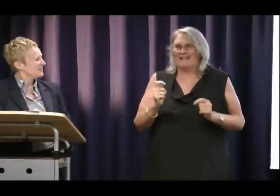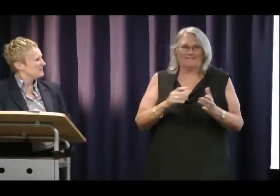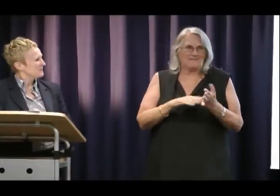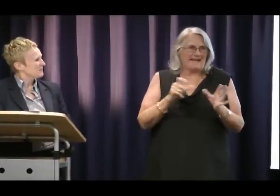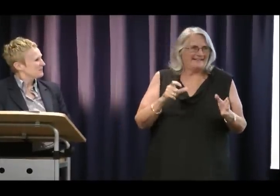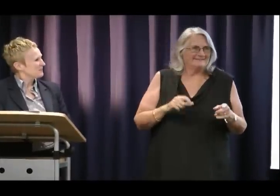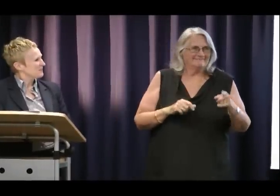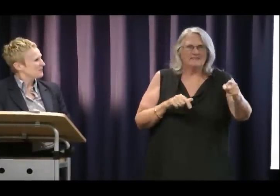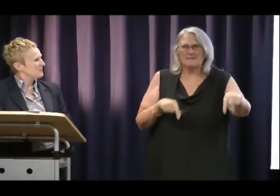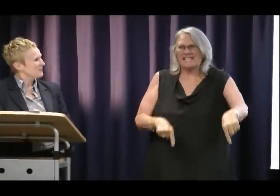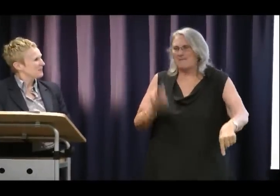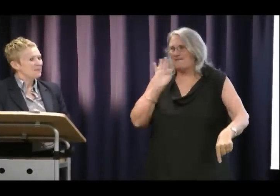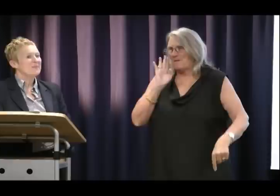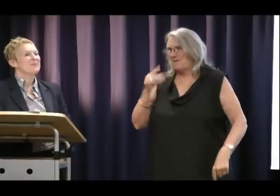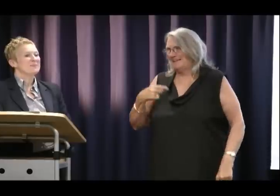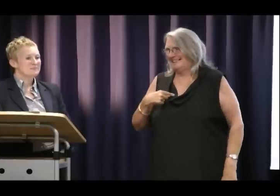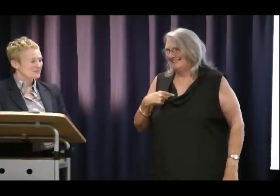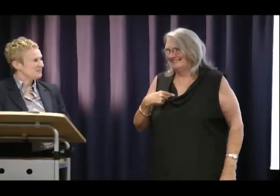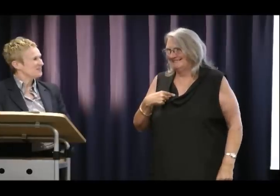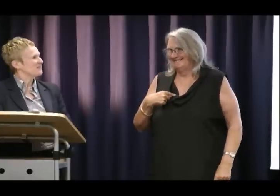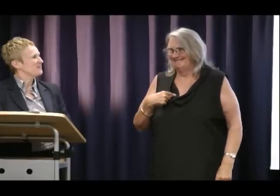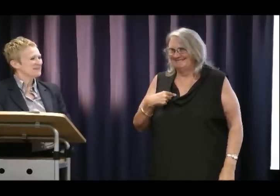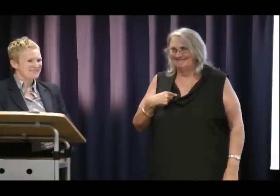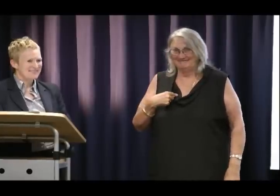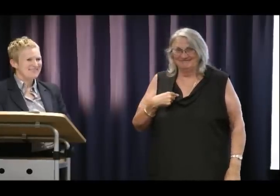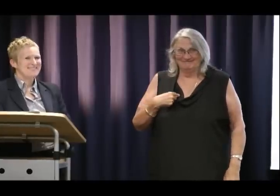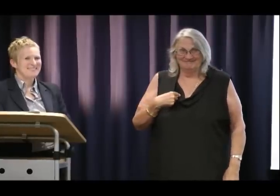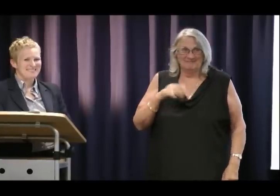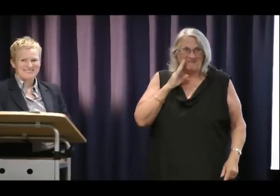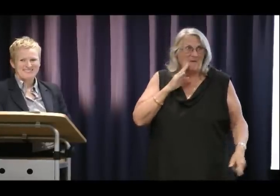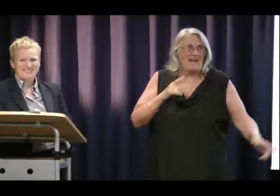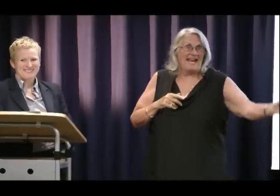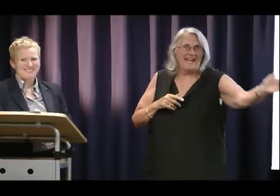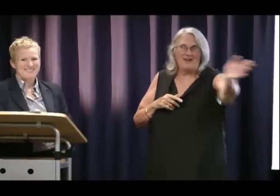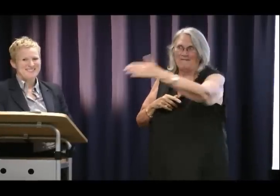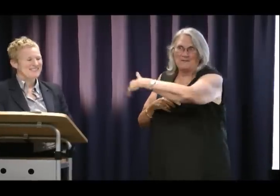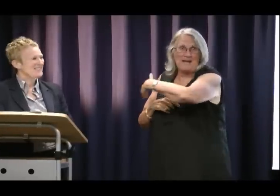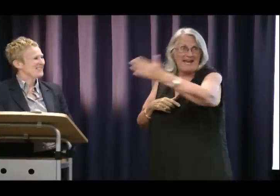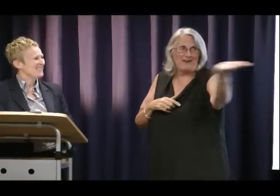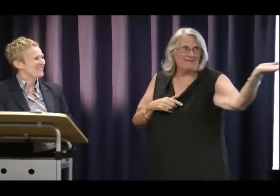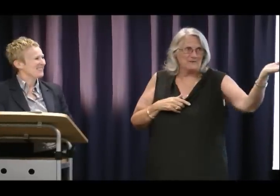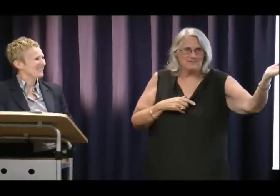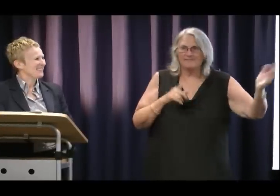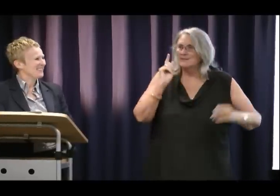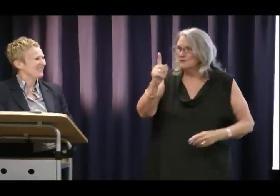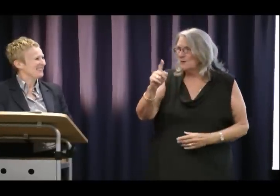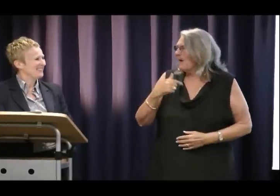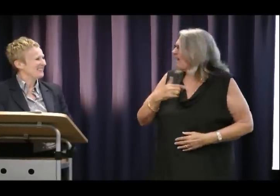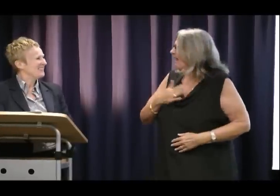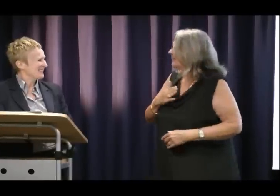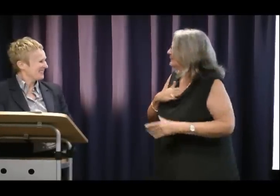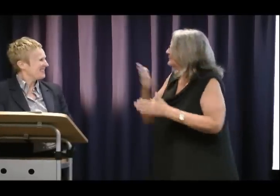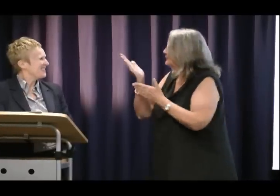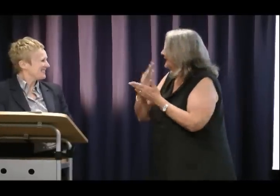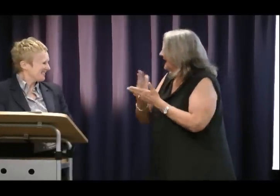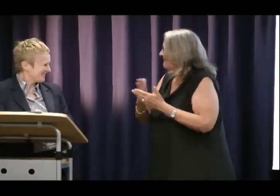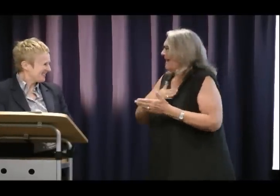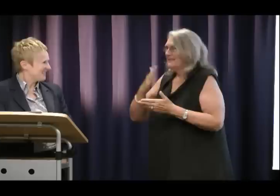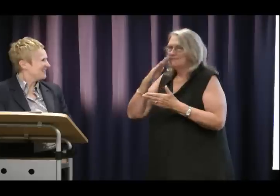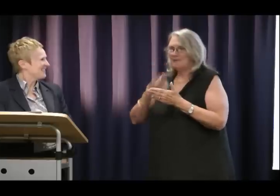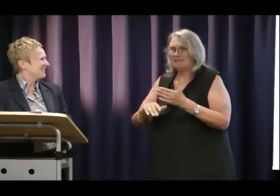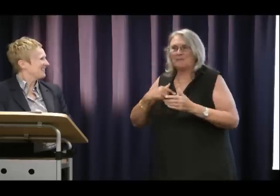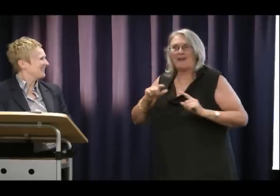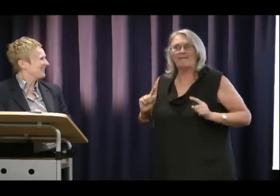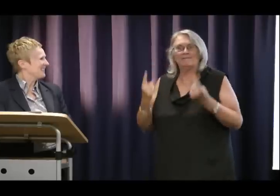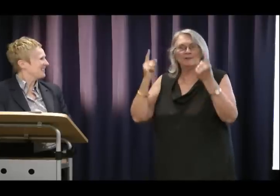most frequent visitor to this organisation, to Mac. So him and I were here before any